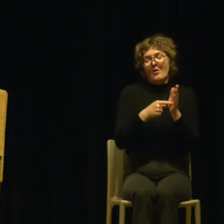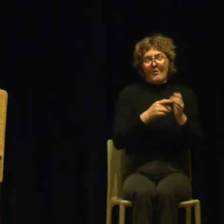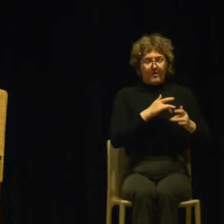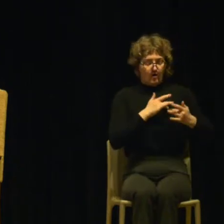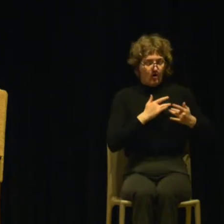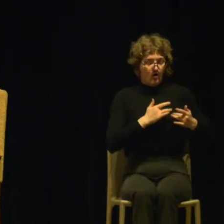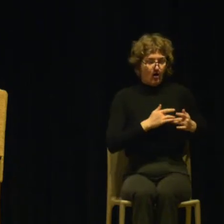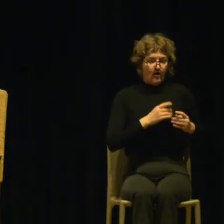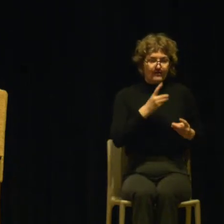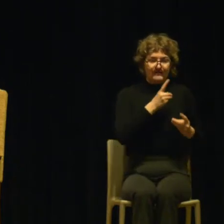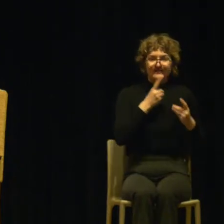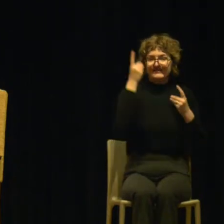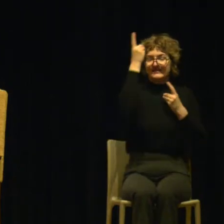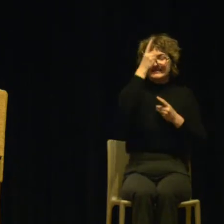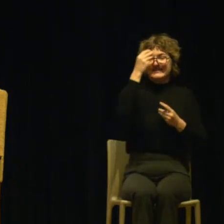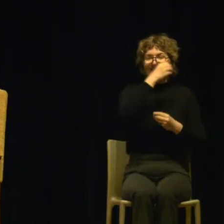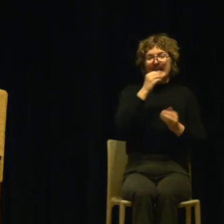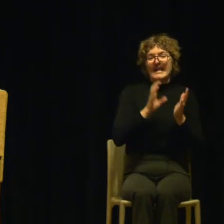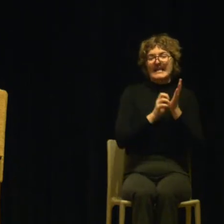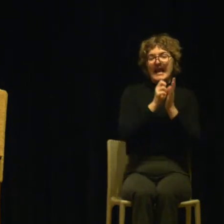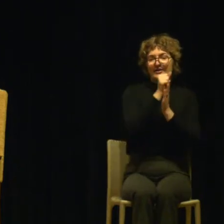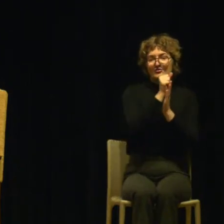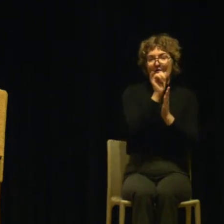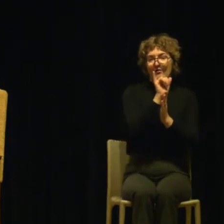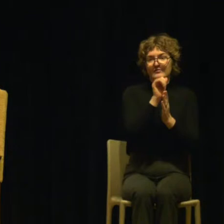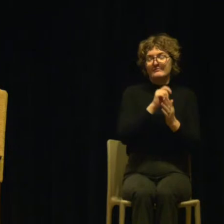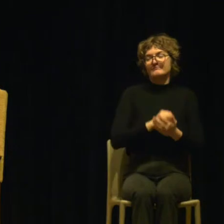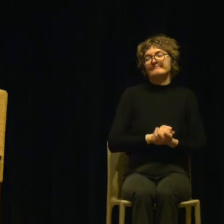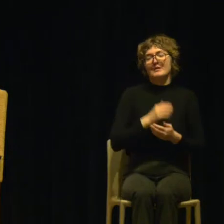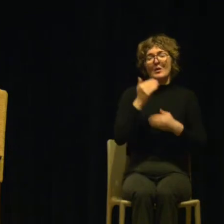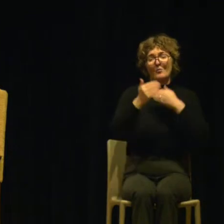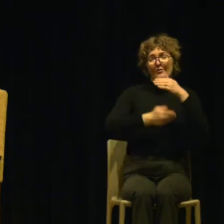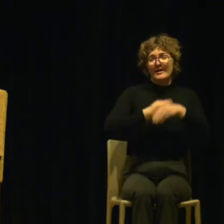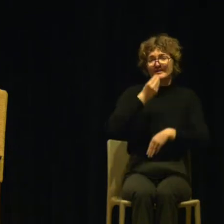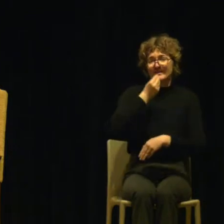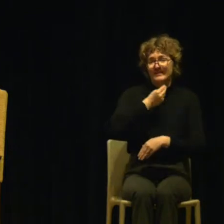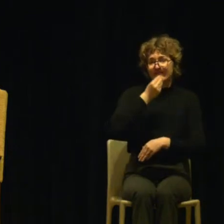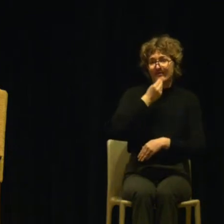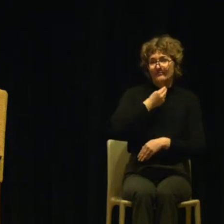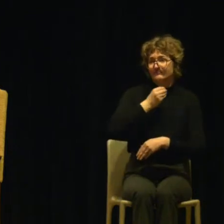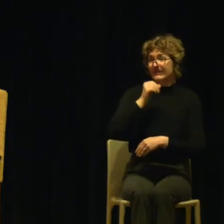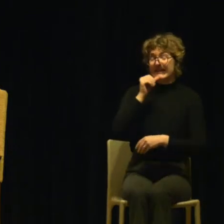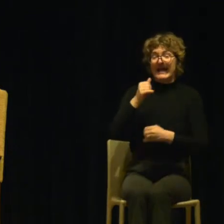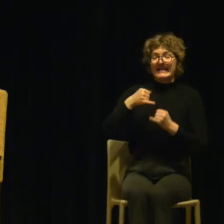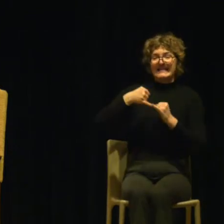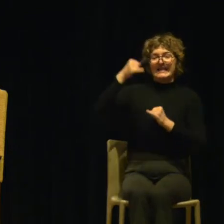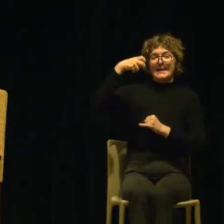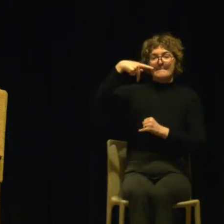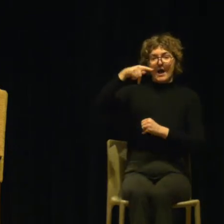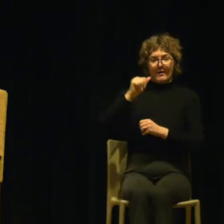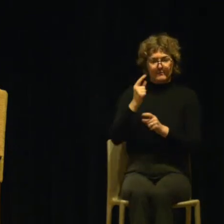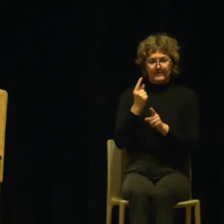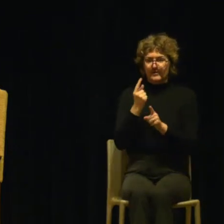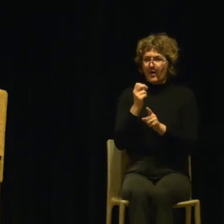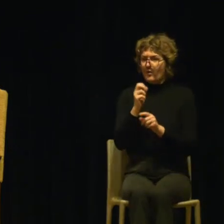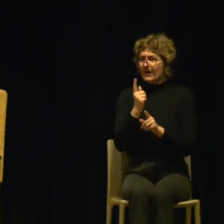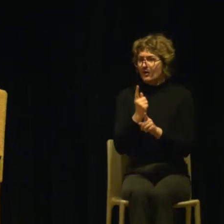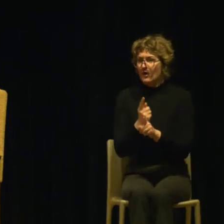and cancer. So what's processed food? It's not Skinny Pop, is it? Skinny Pop is okay, right?